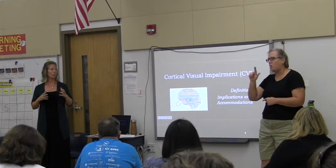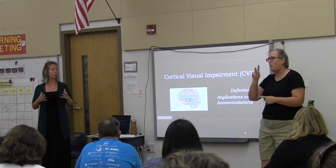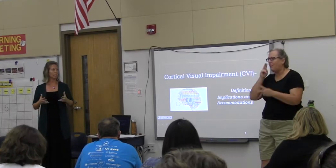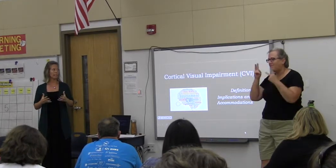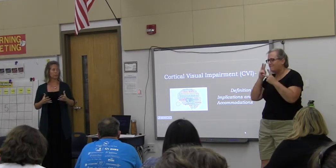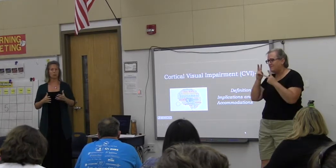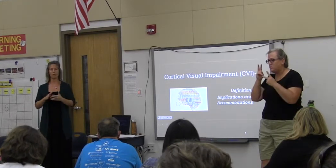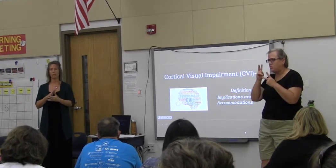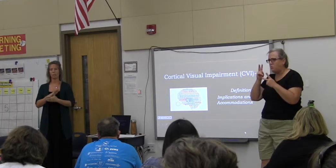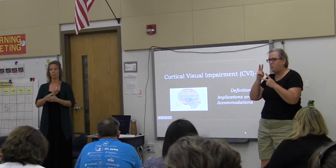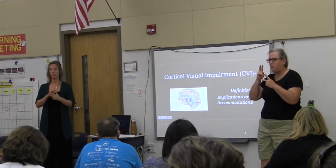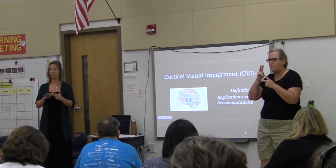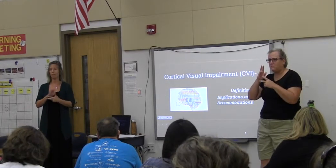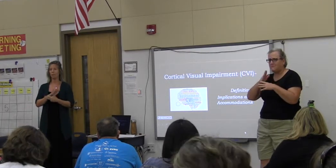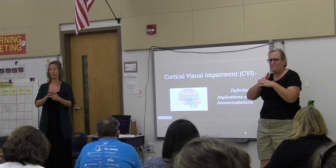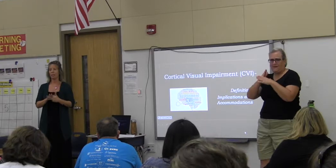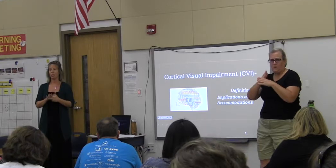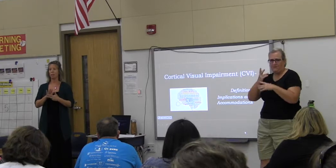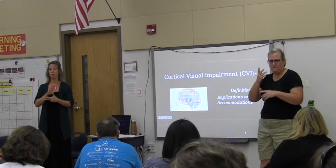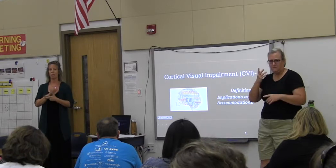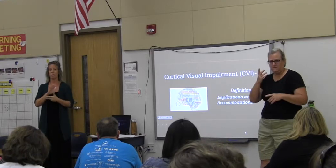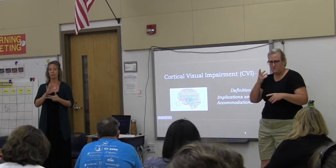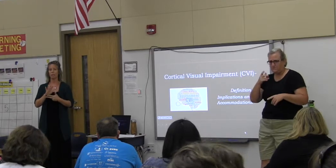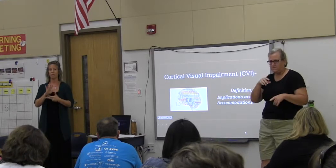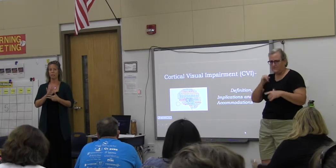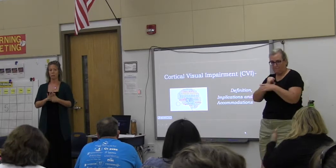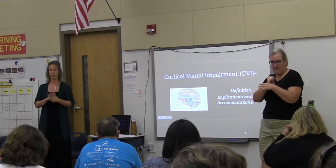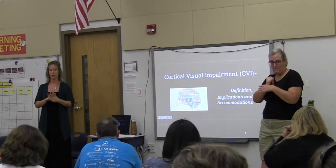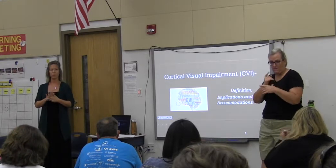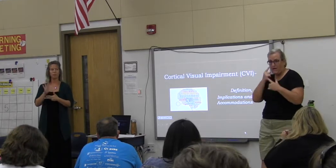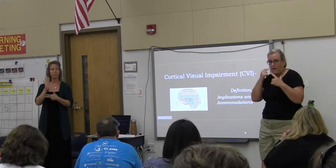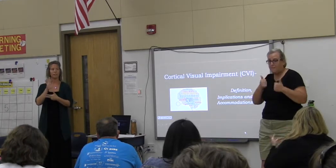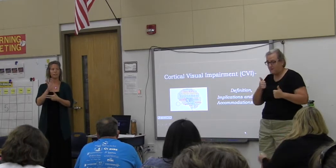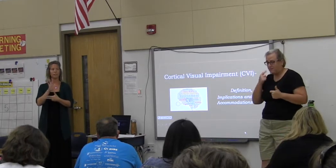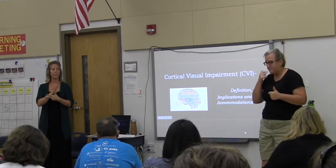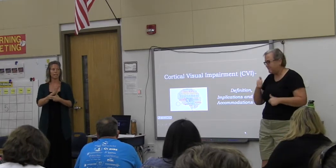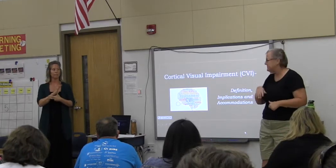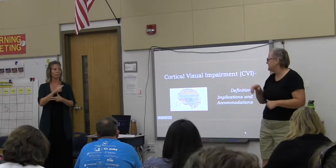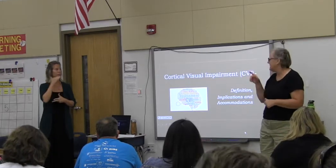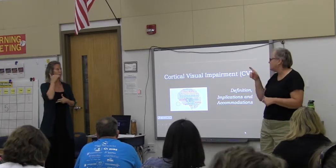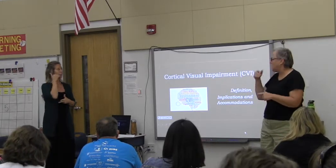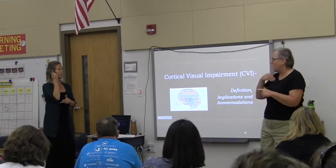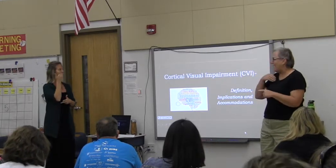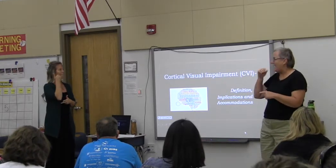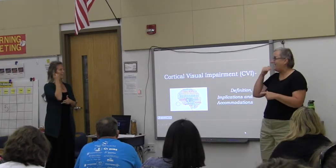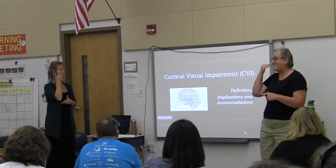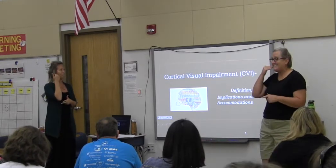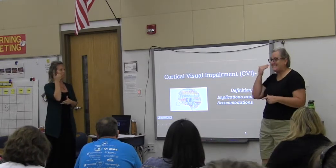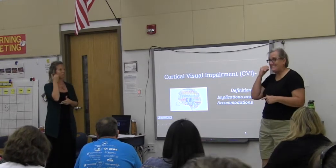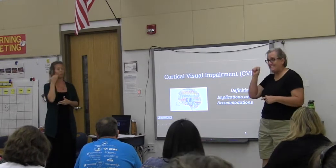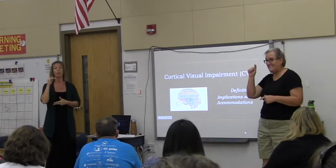And this is really geared towards, because the 3 kiddos who are in kindergarten, Stan,